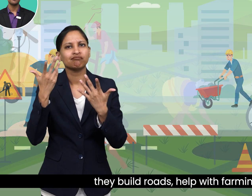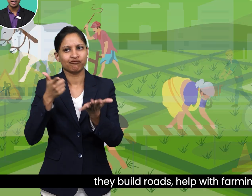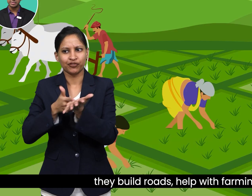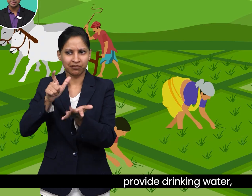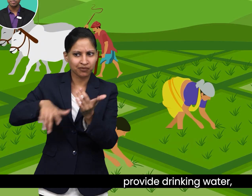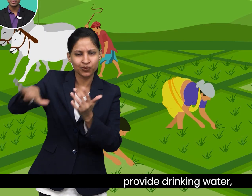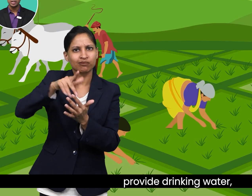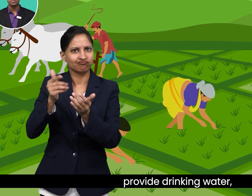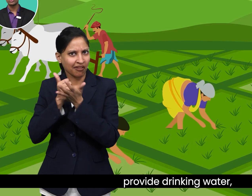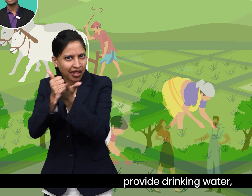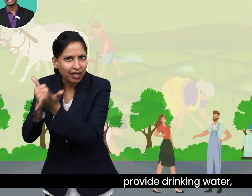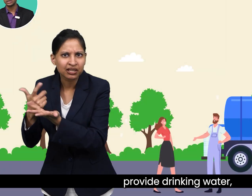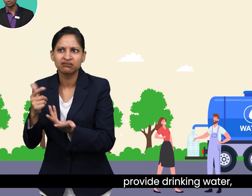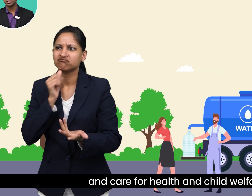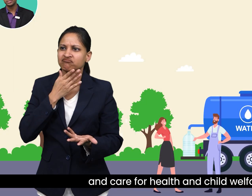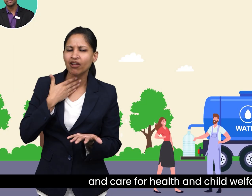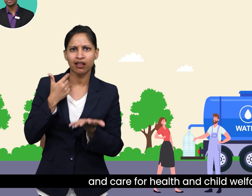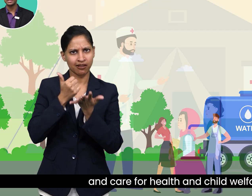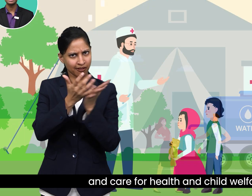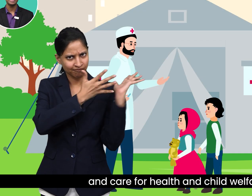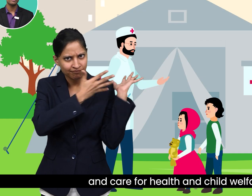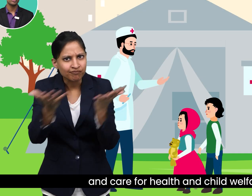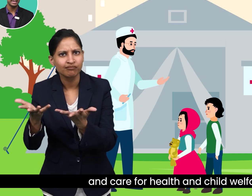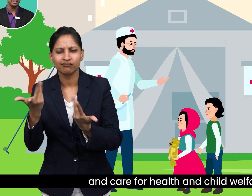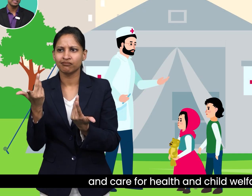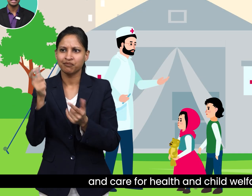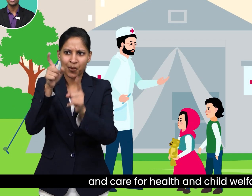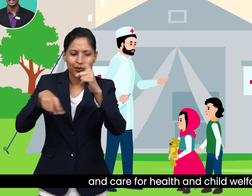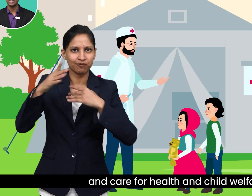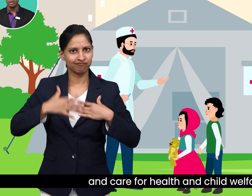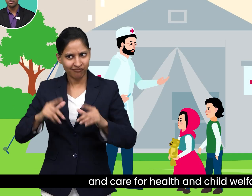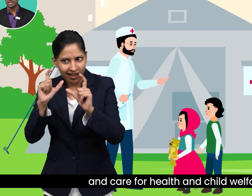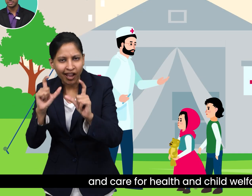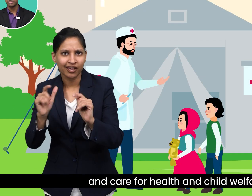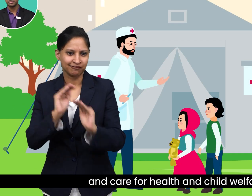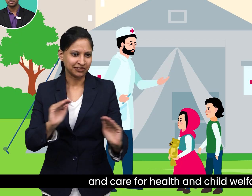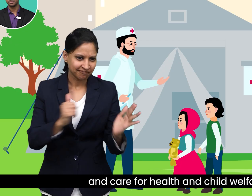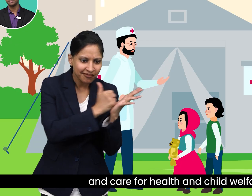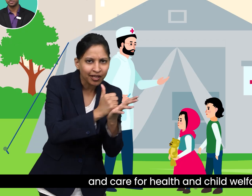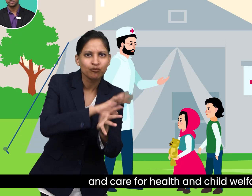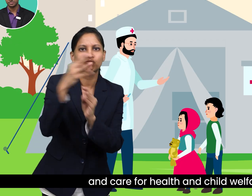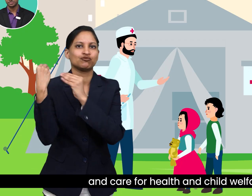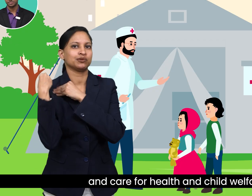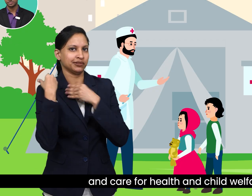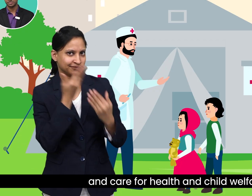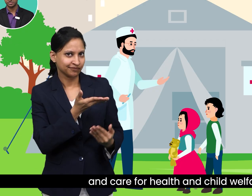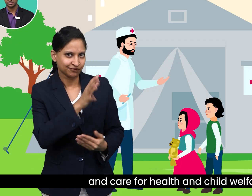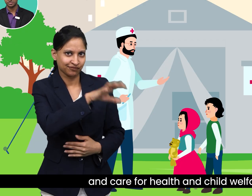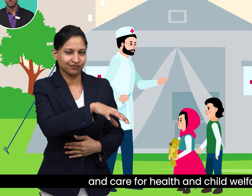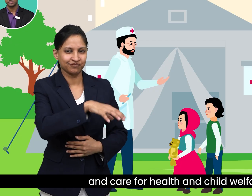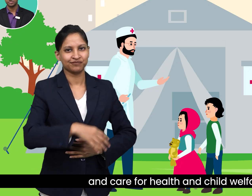help with farming, provide drinking water, and care for health and child welfare.